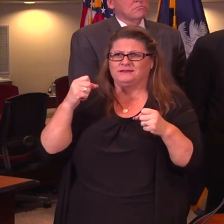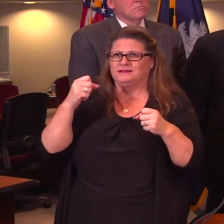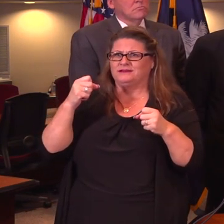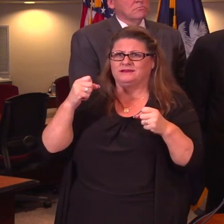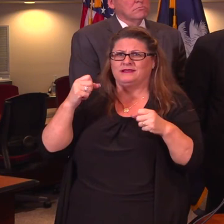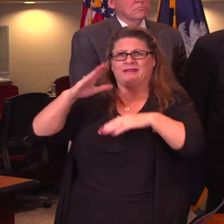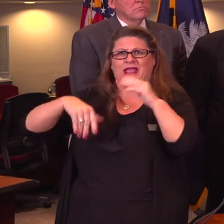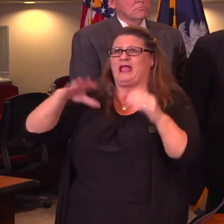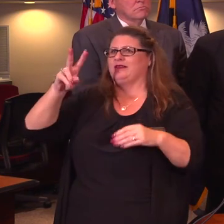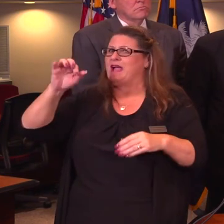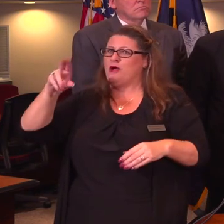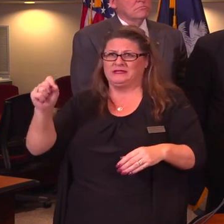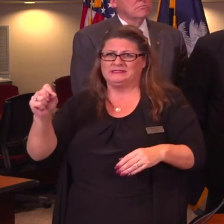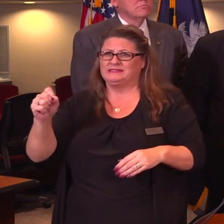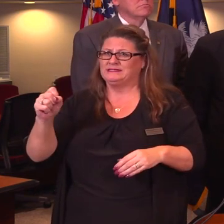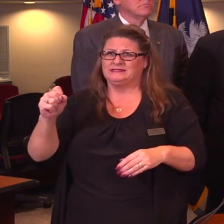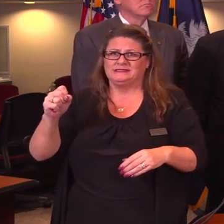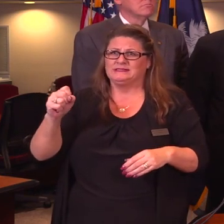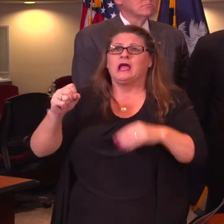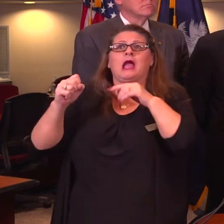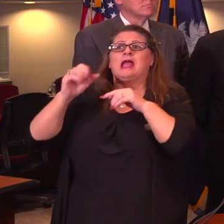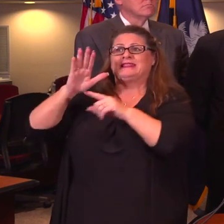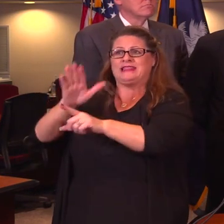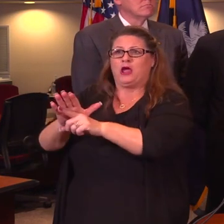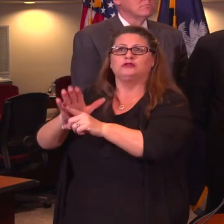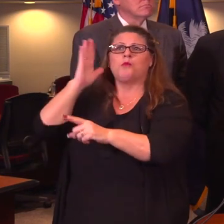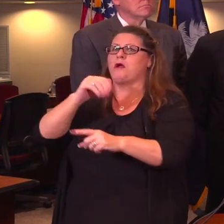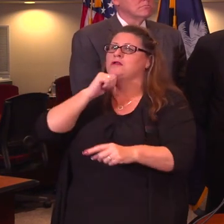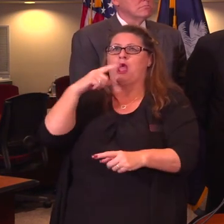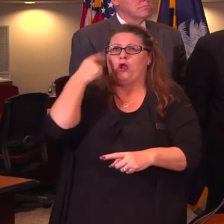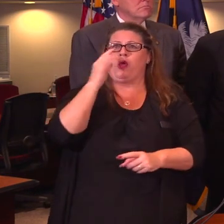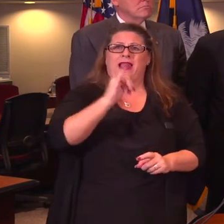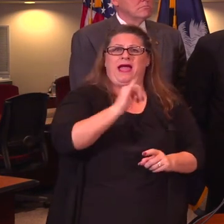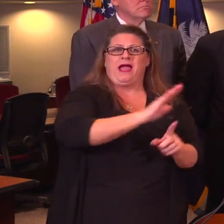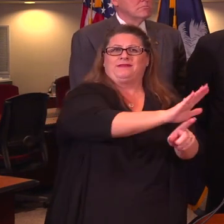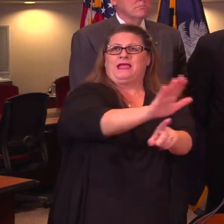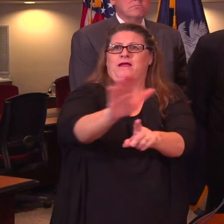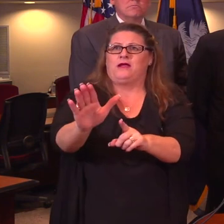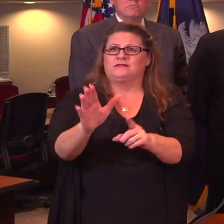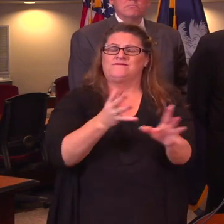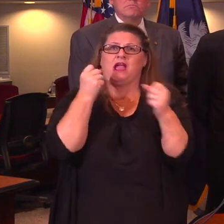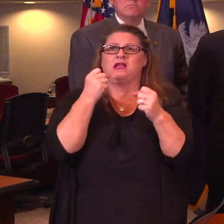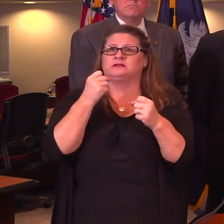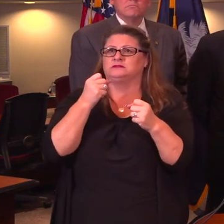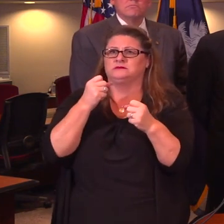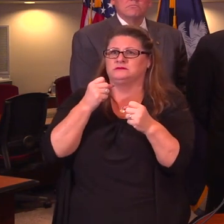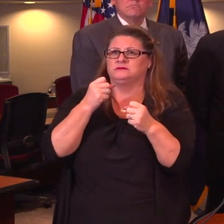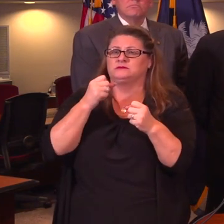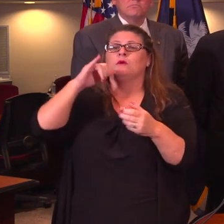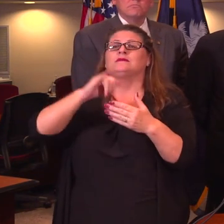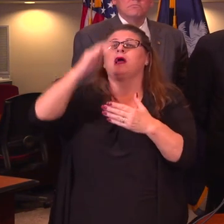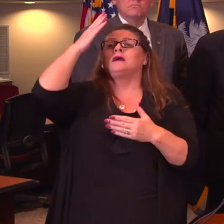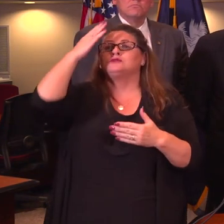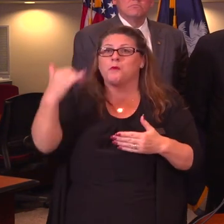symptoms will actually have the flu or other common respiratory illnesses. So that's why we run the diagnostic test on individuals